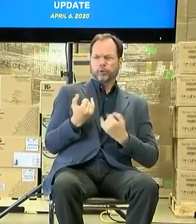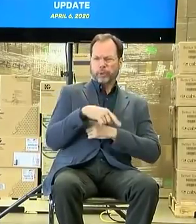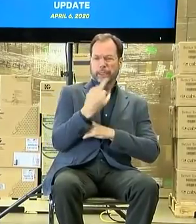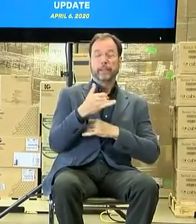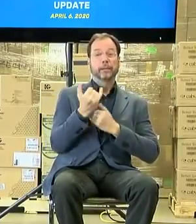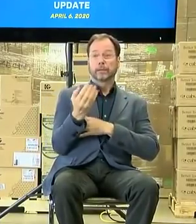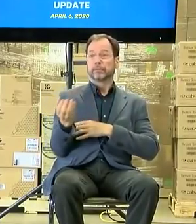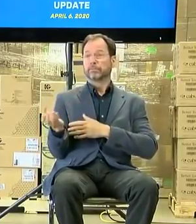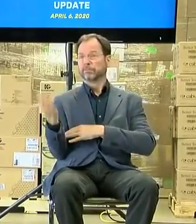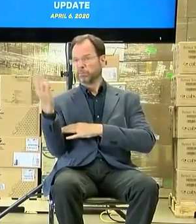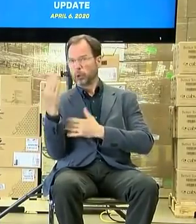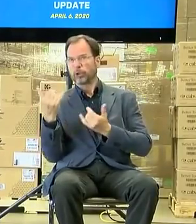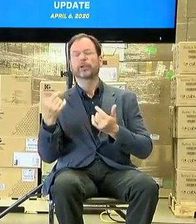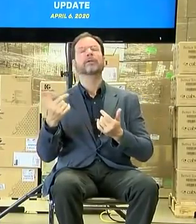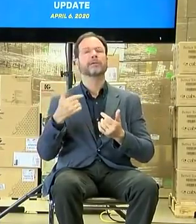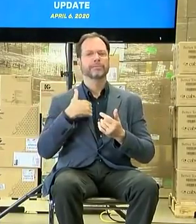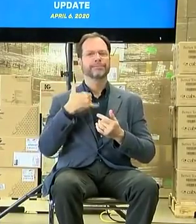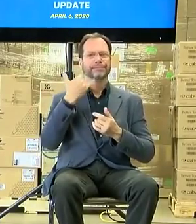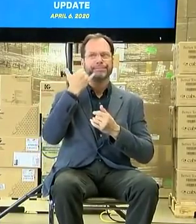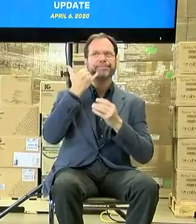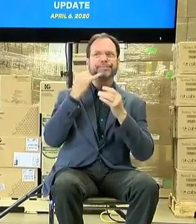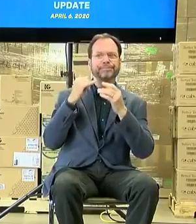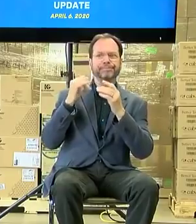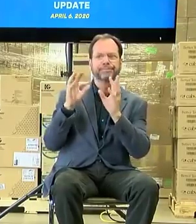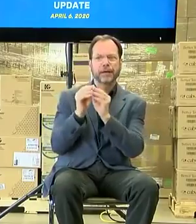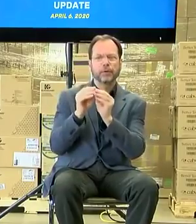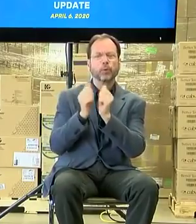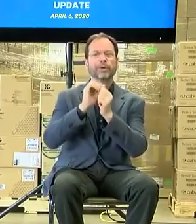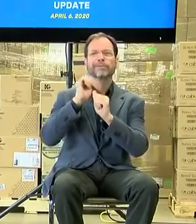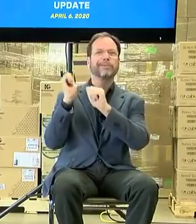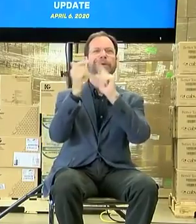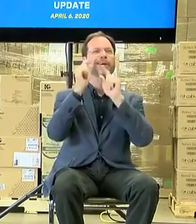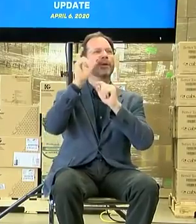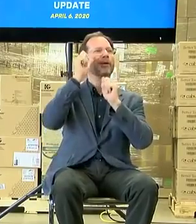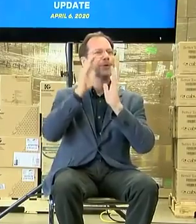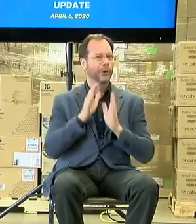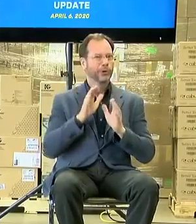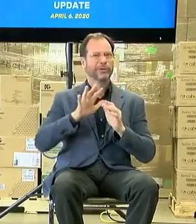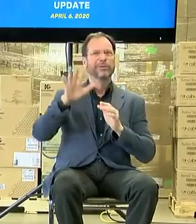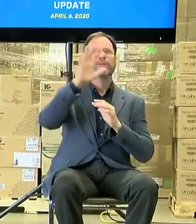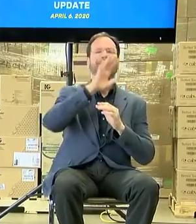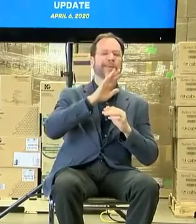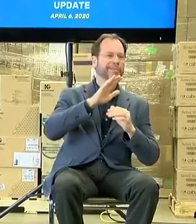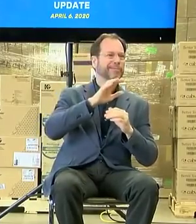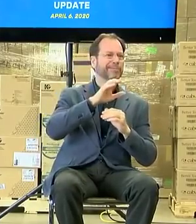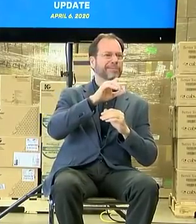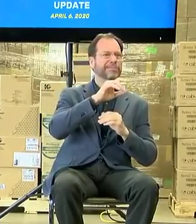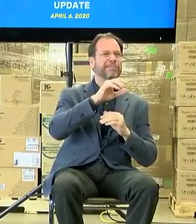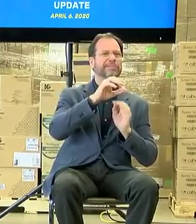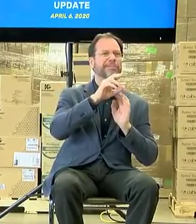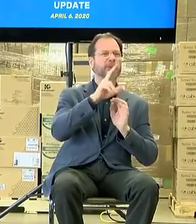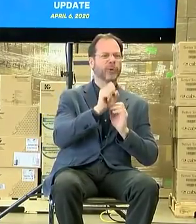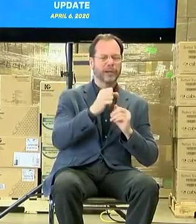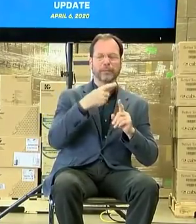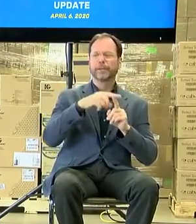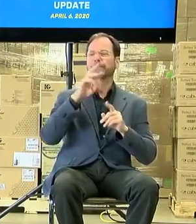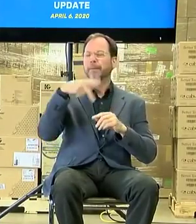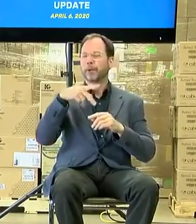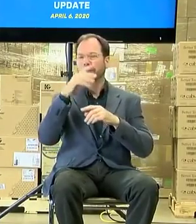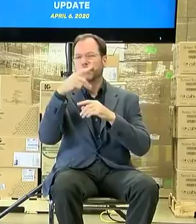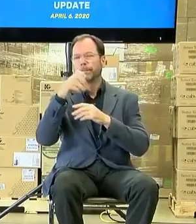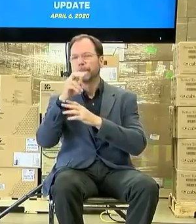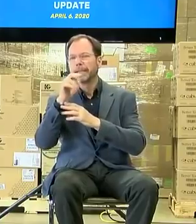Earlier today, I had a telephone conference with all the governors, along with Vice President Pence, with